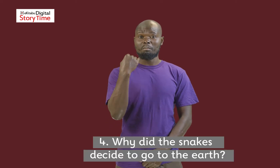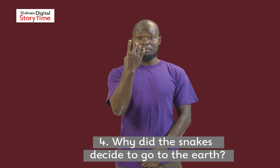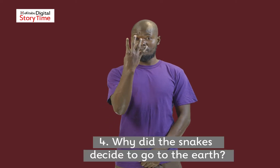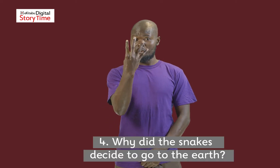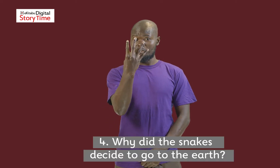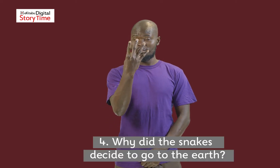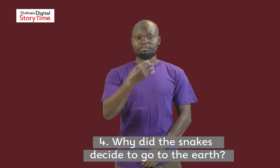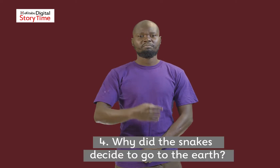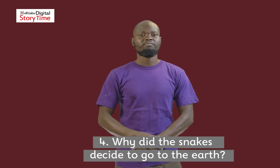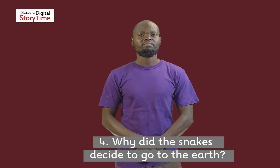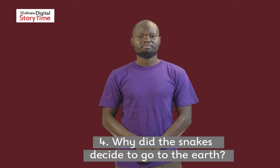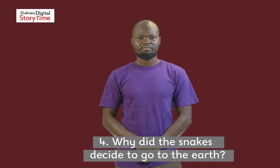Number 4.